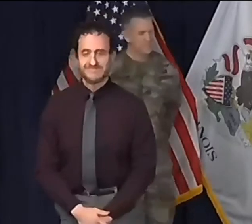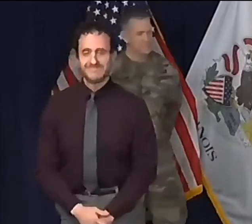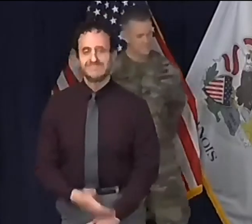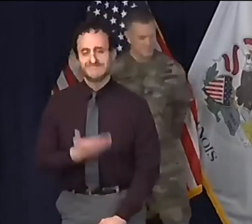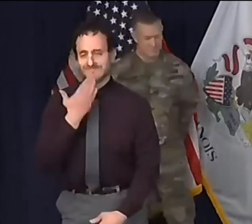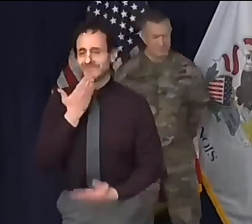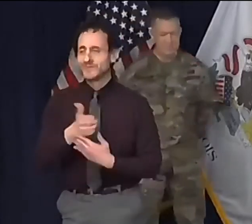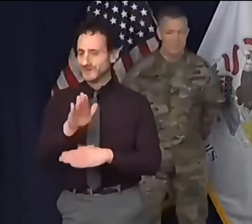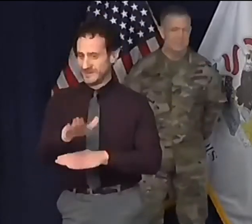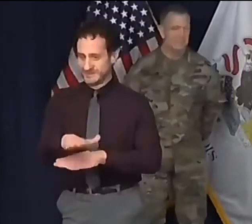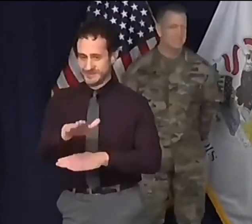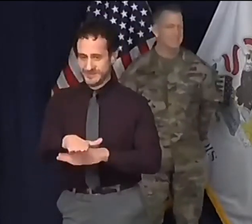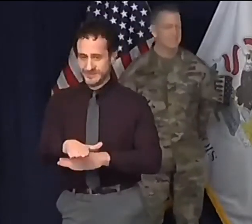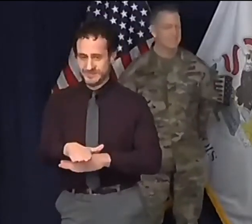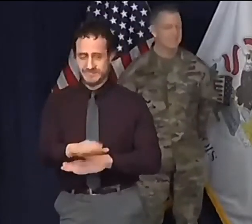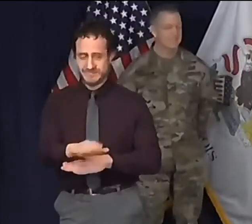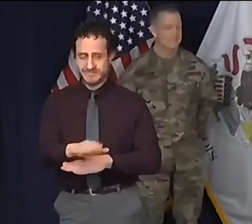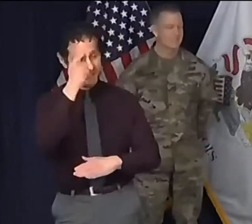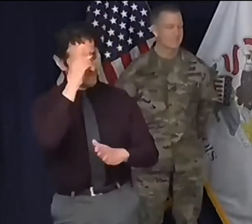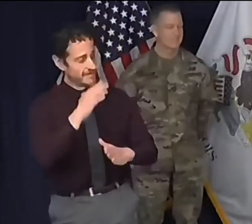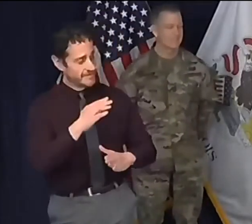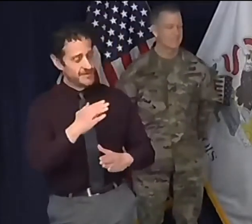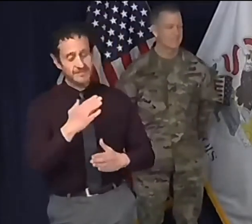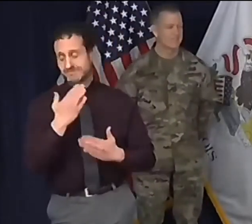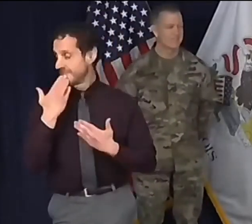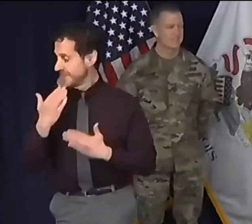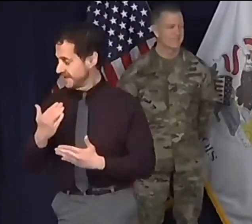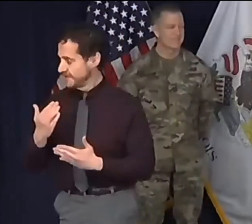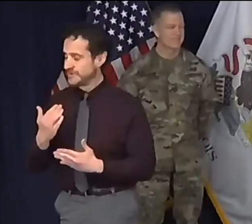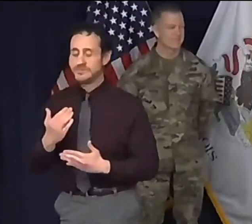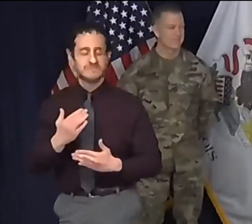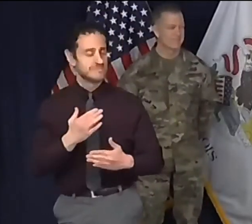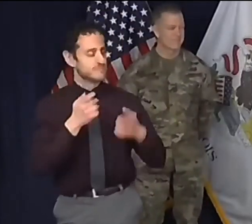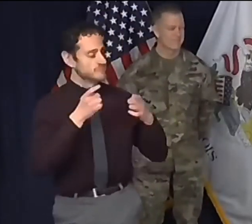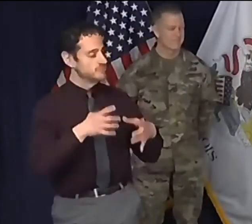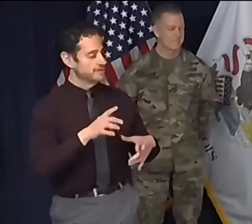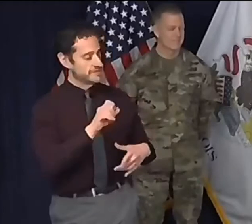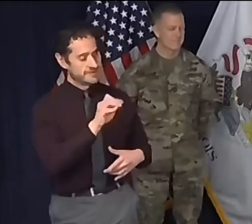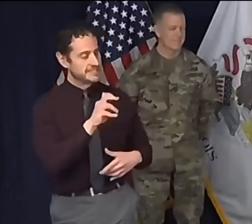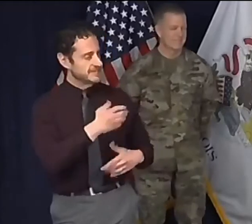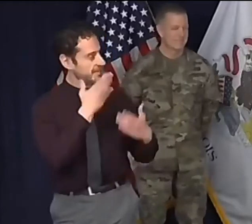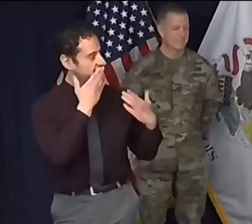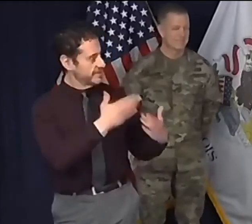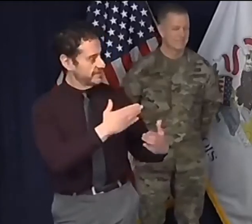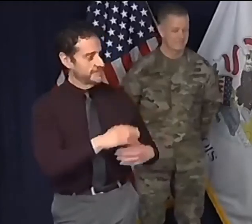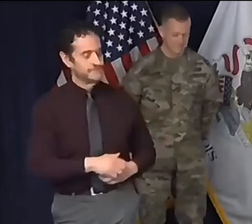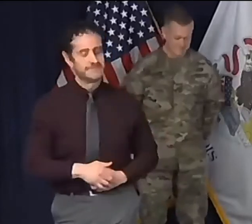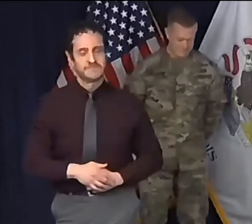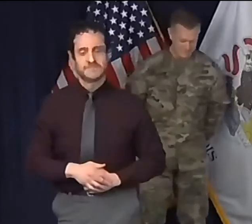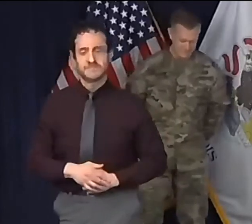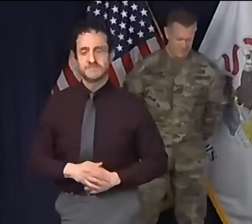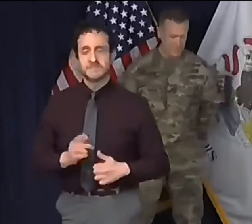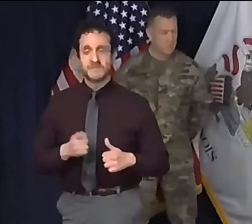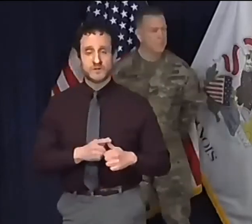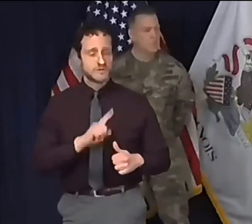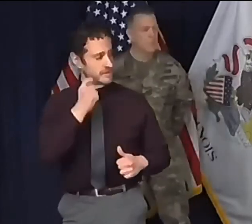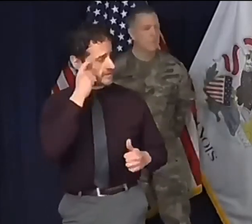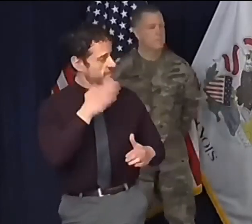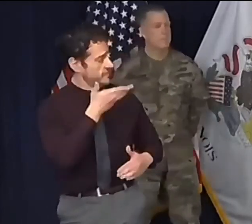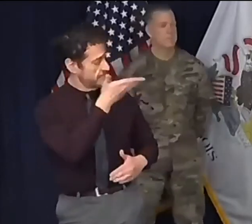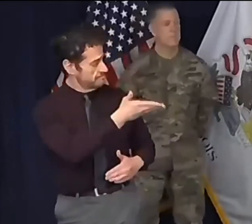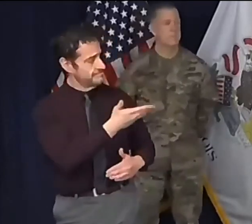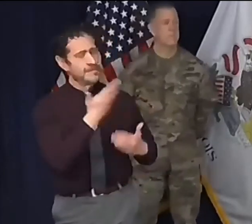Good afternoon, and thank you, Governor Pritzker and Director Ezike. I'd first like to thank the Governor for